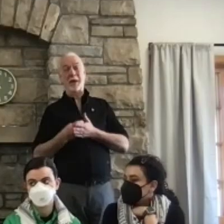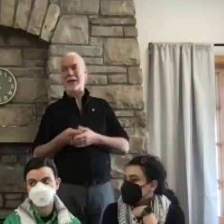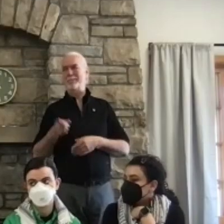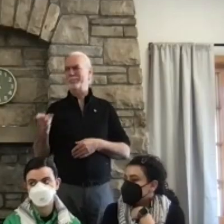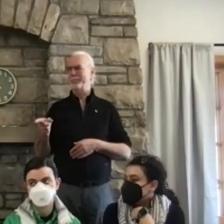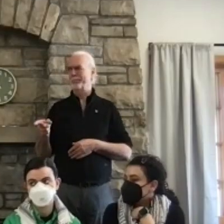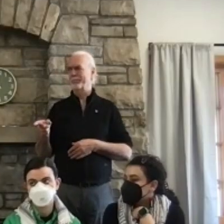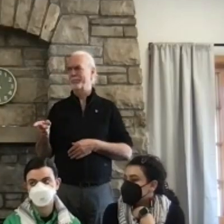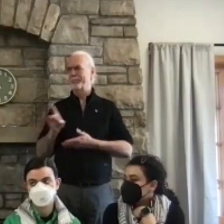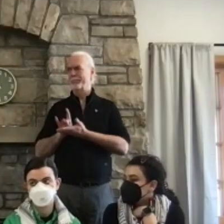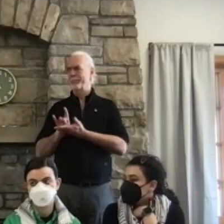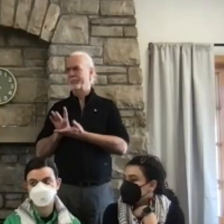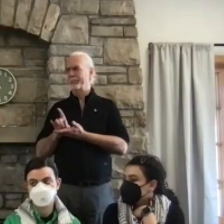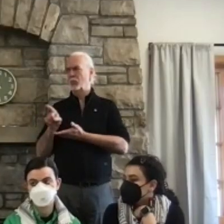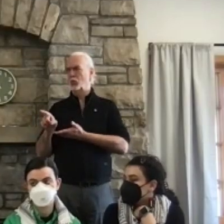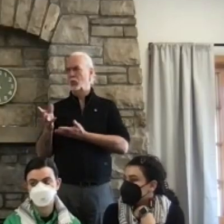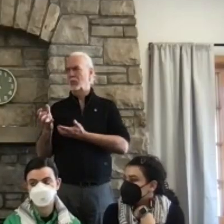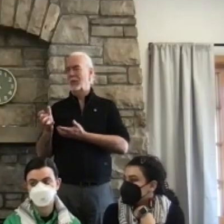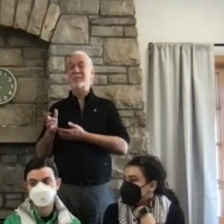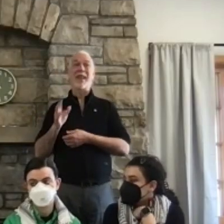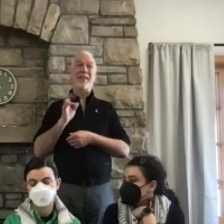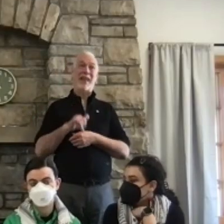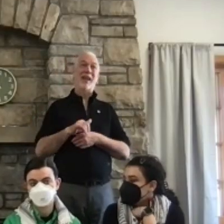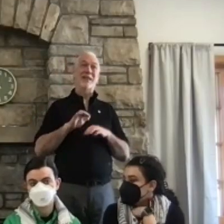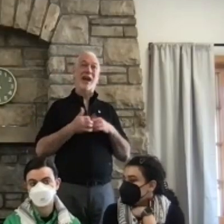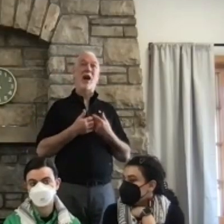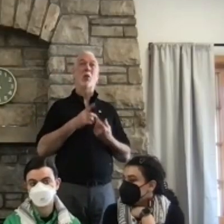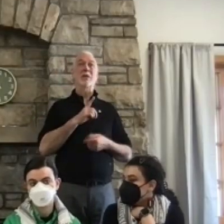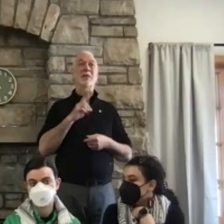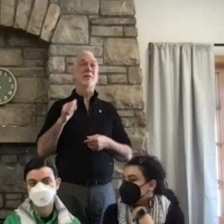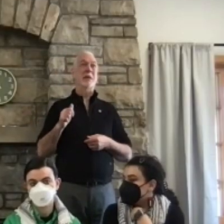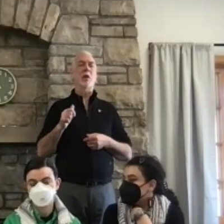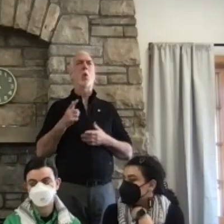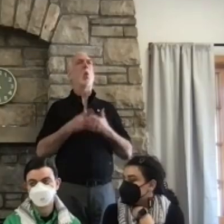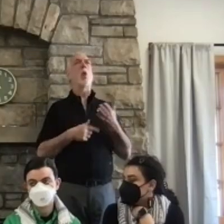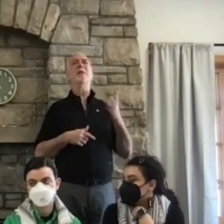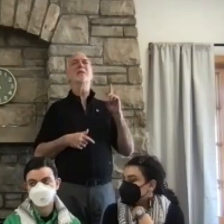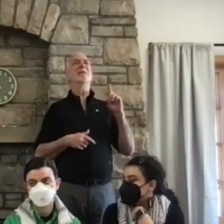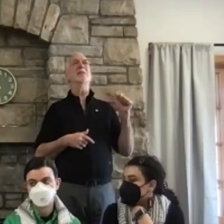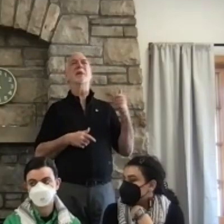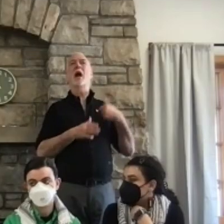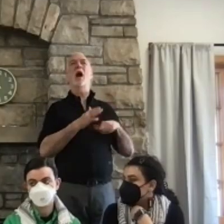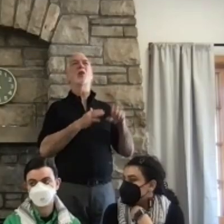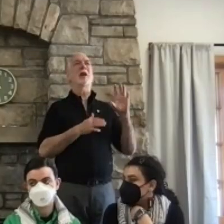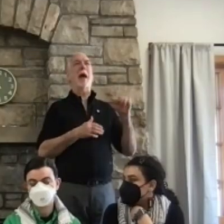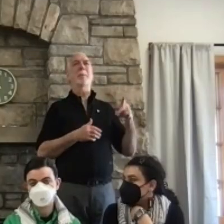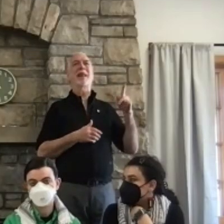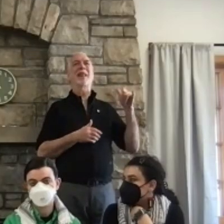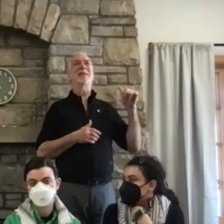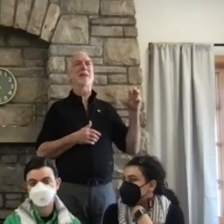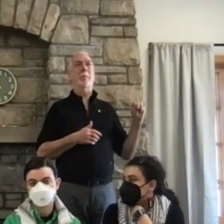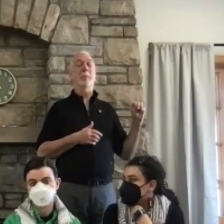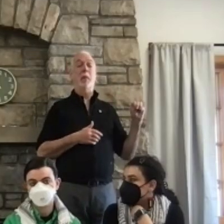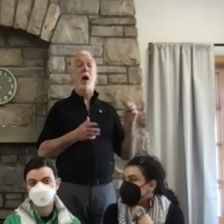So that to me is how disability sort of, what is disability? What is it under capitalism? Because under a